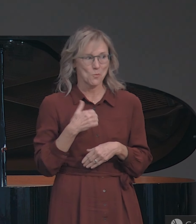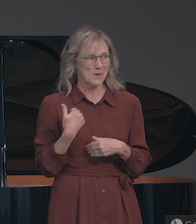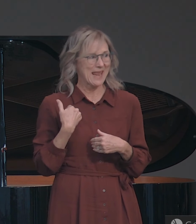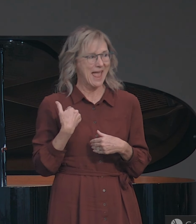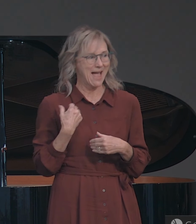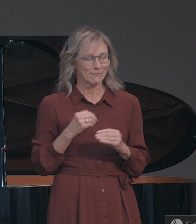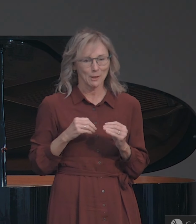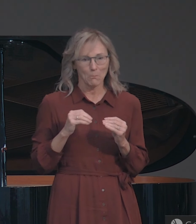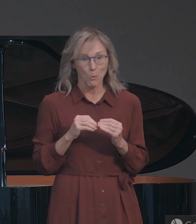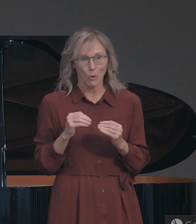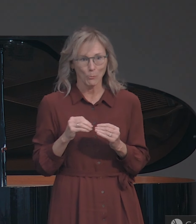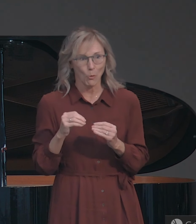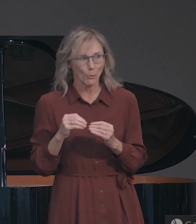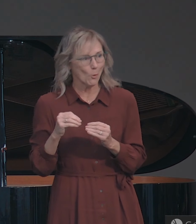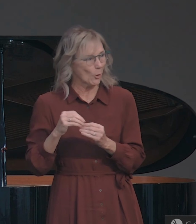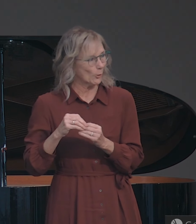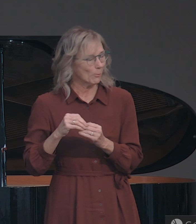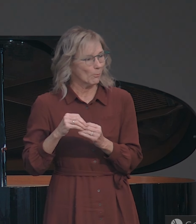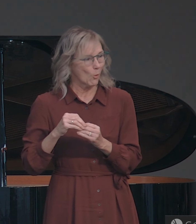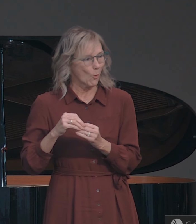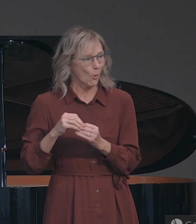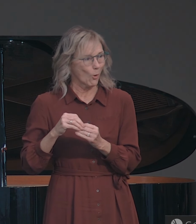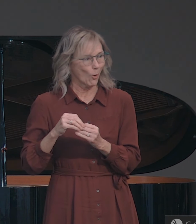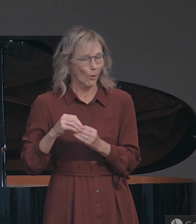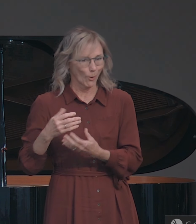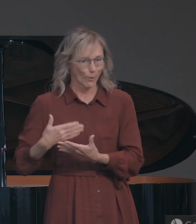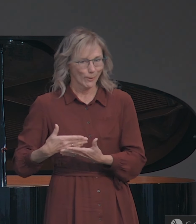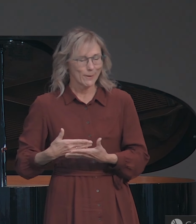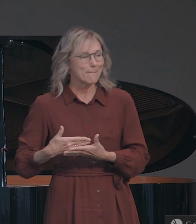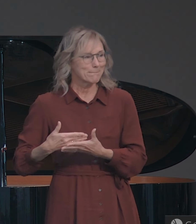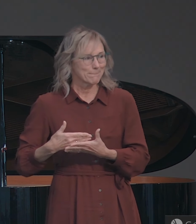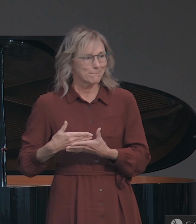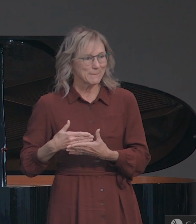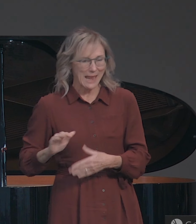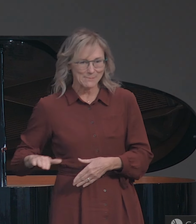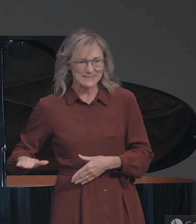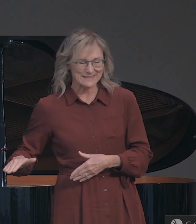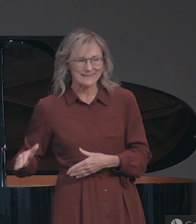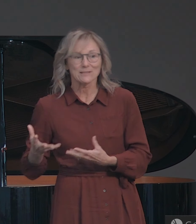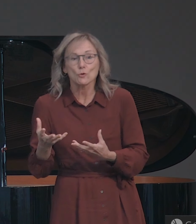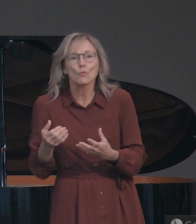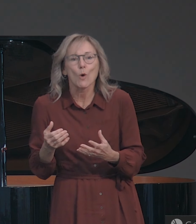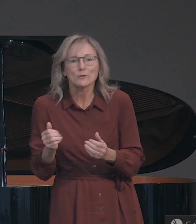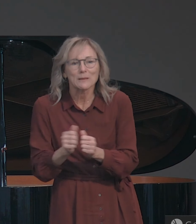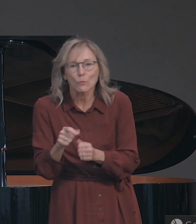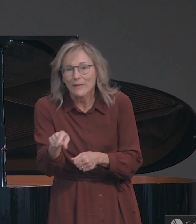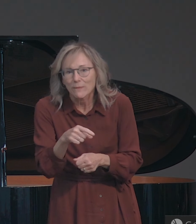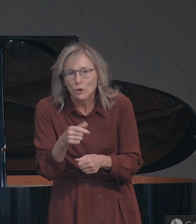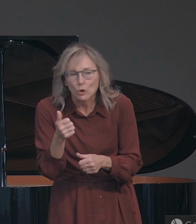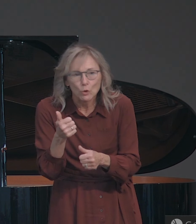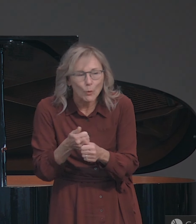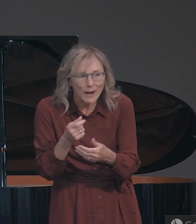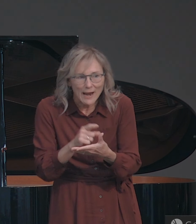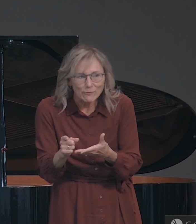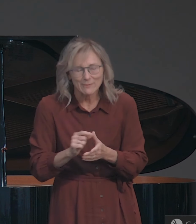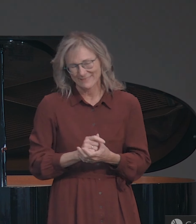of kids that would love to spend about an hour and a half with you every week. Would